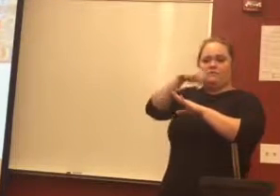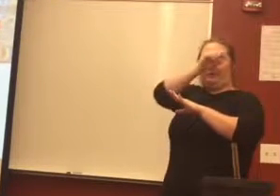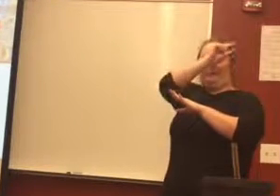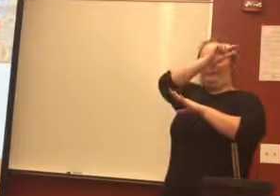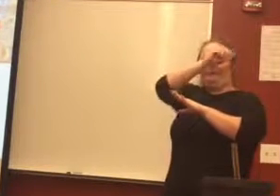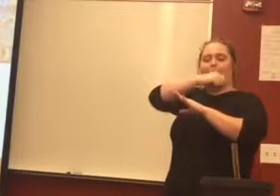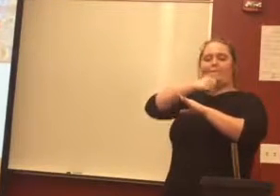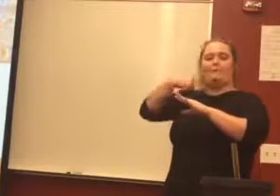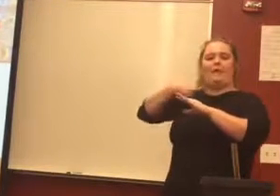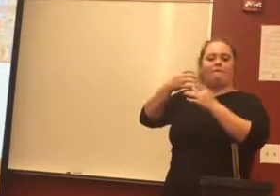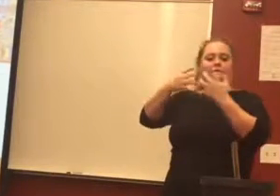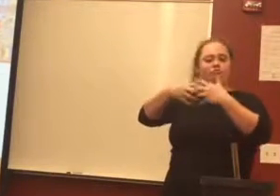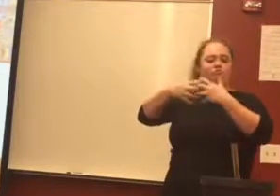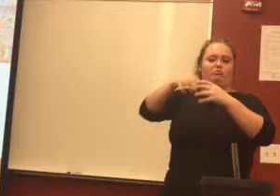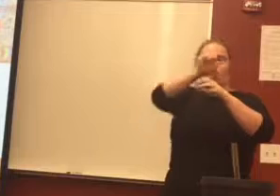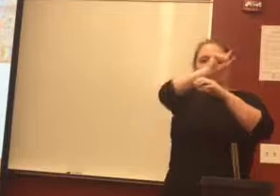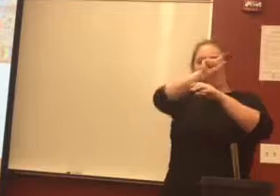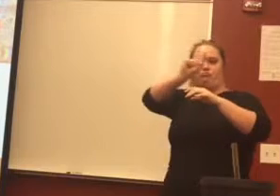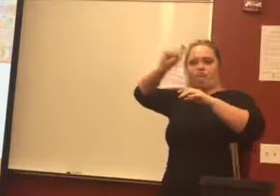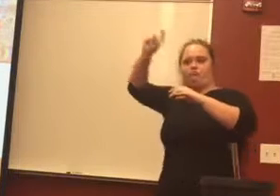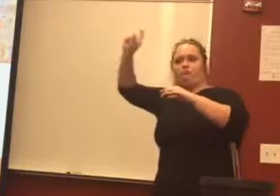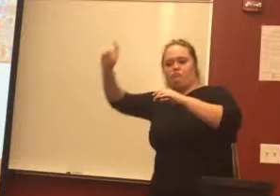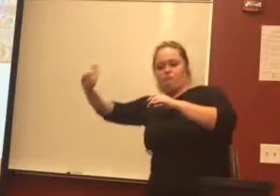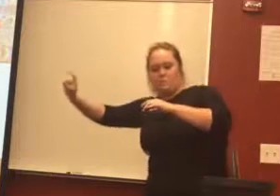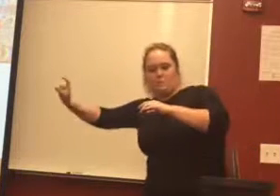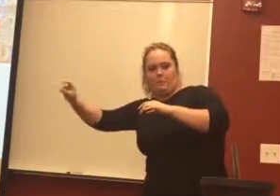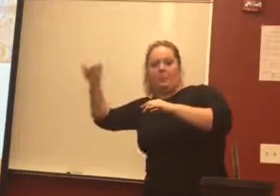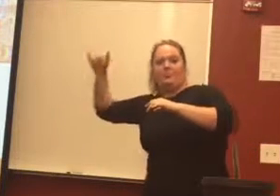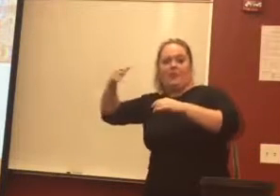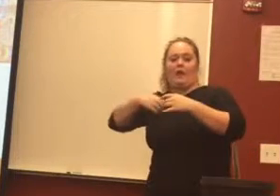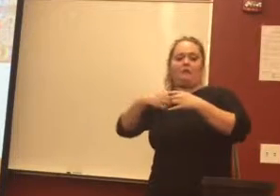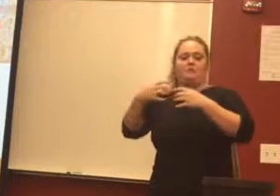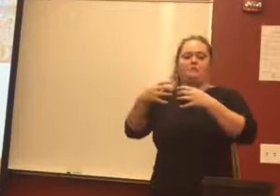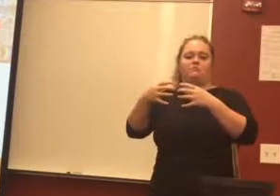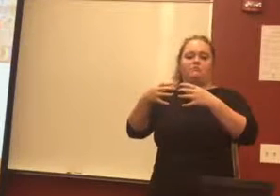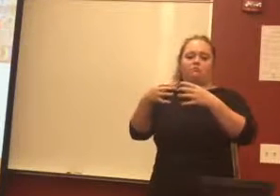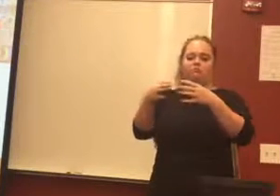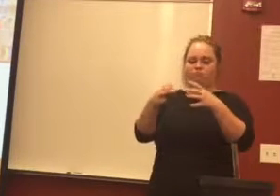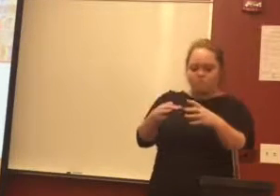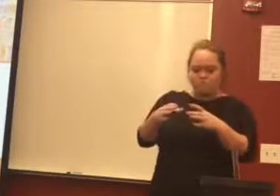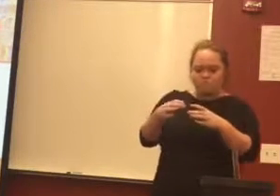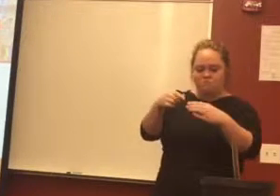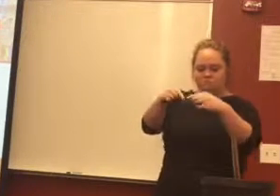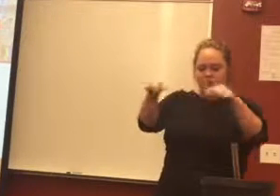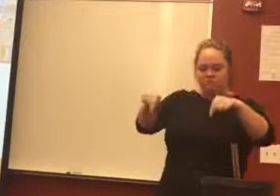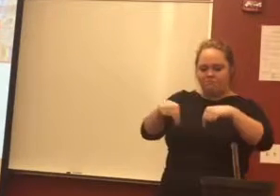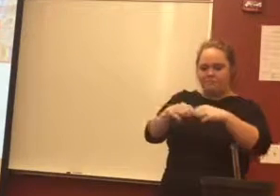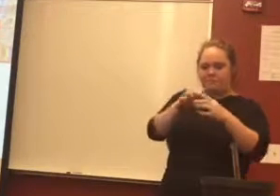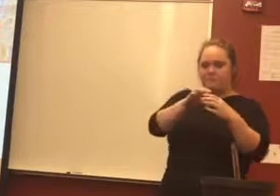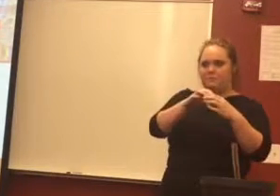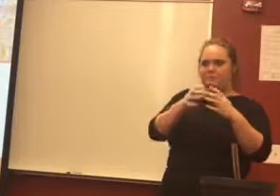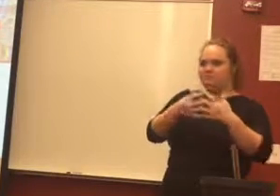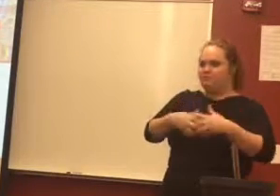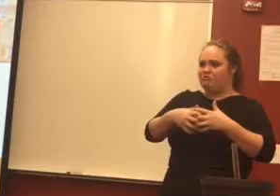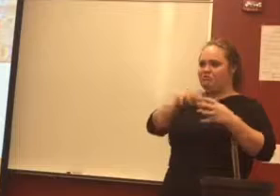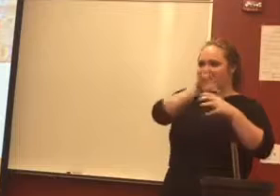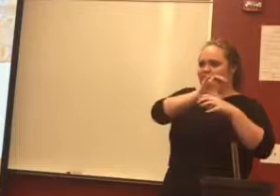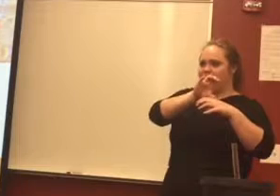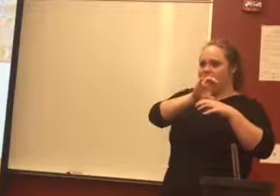So you go over there, and they have roller coasters and stuff like that. And I don't know if you guys know this, but I'm terrified of